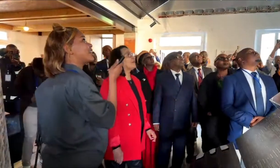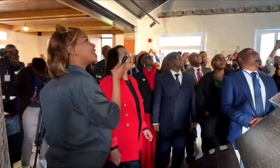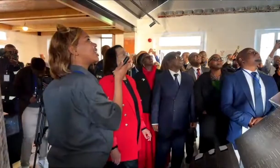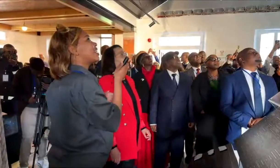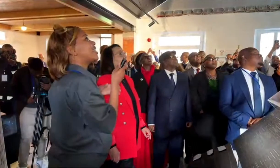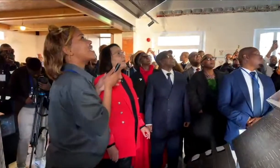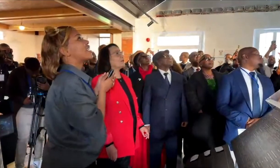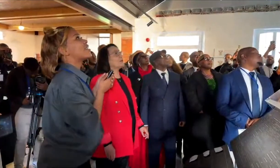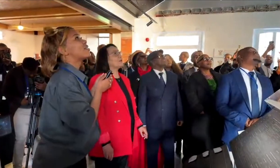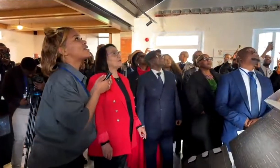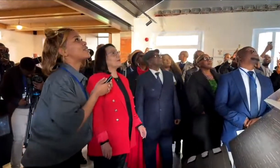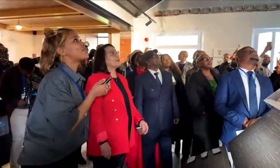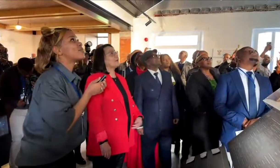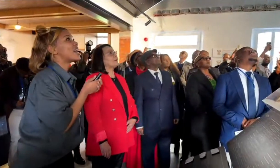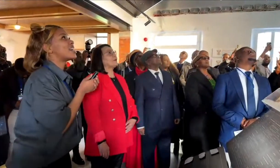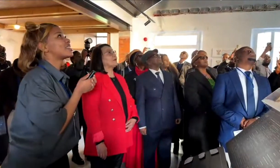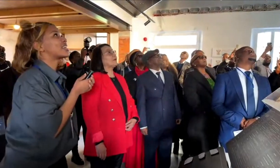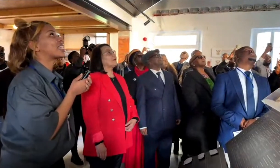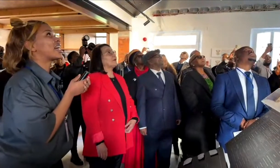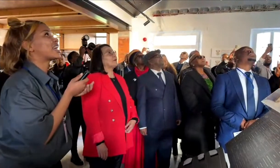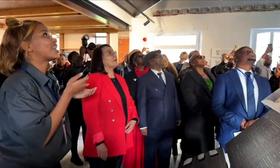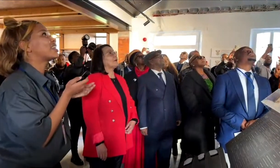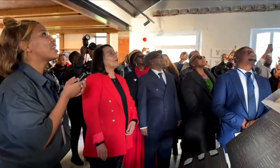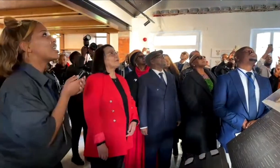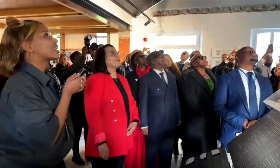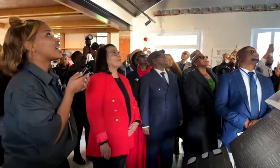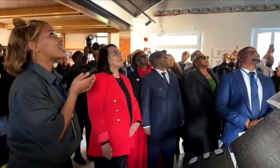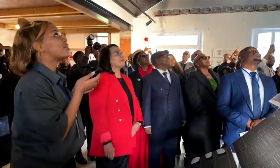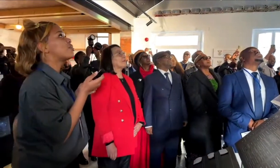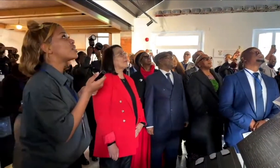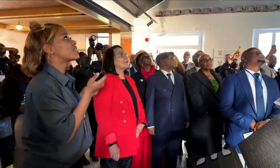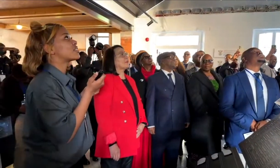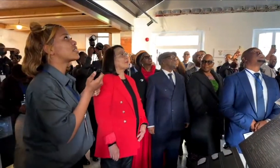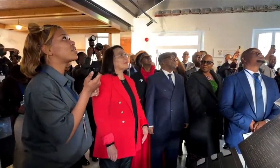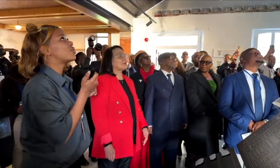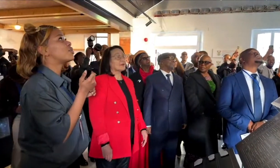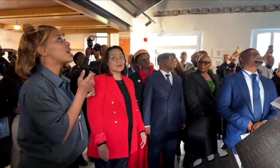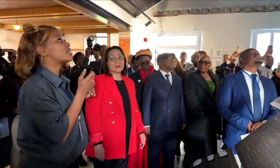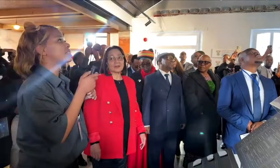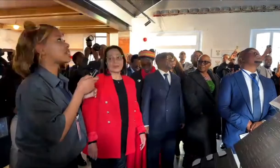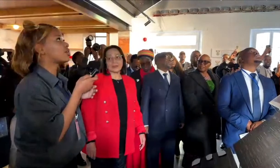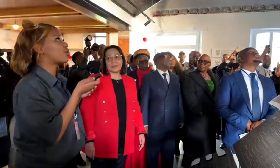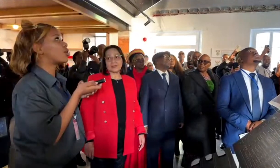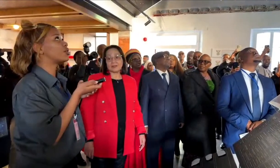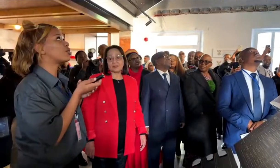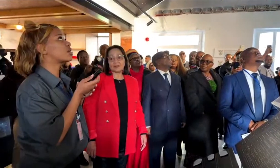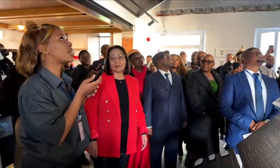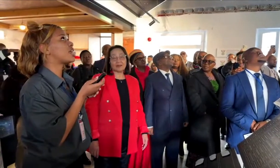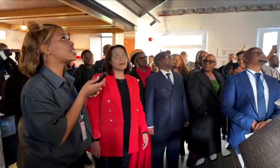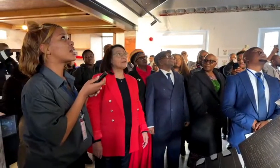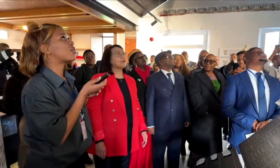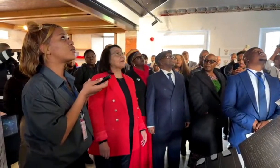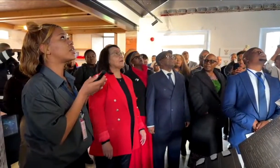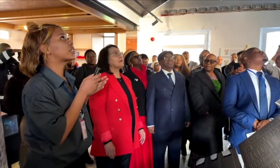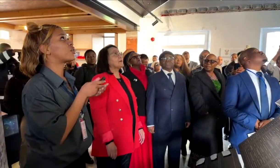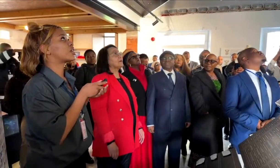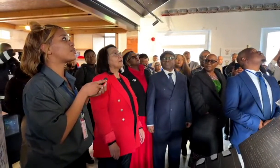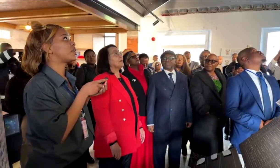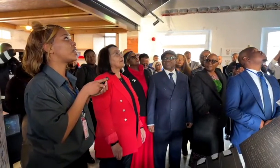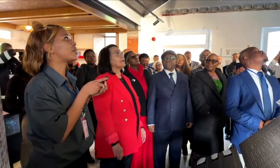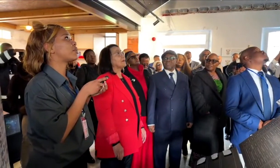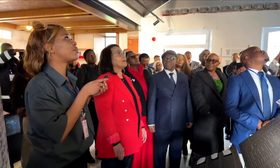structure here, which is known as Bahen. Bahen was known as the god or creator of